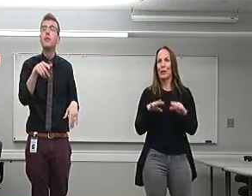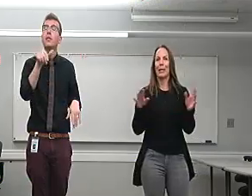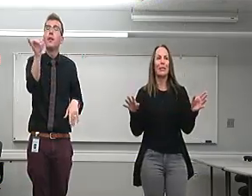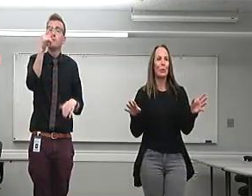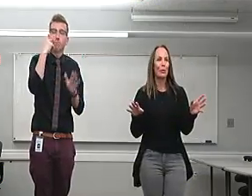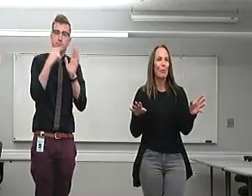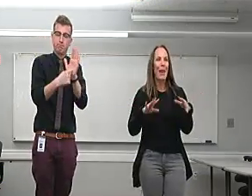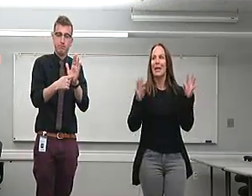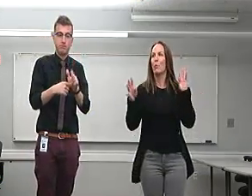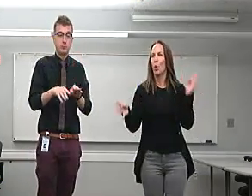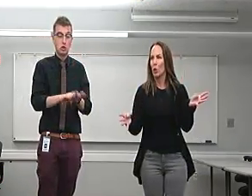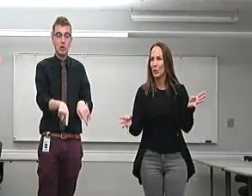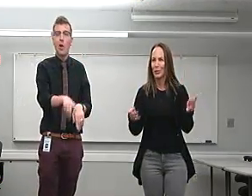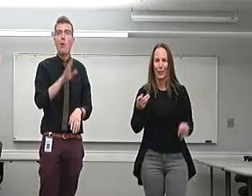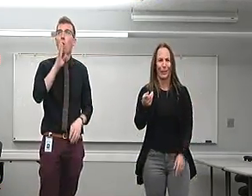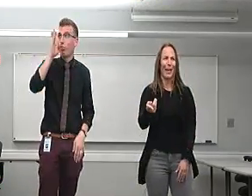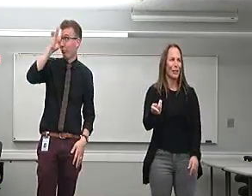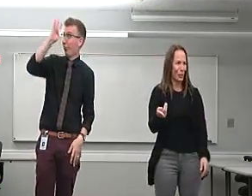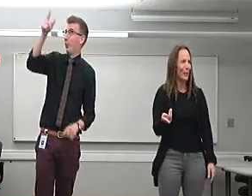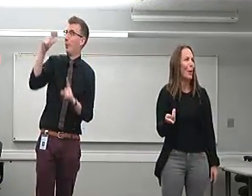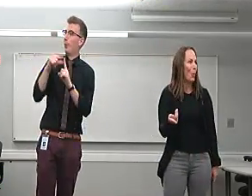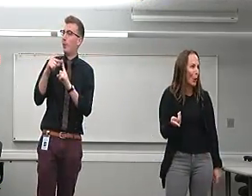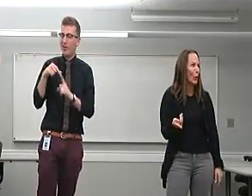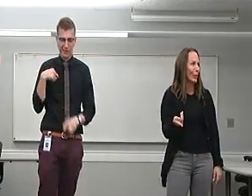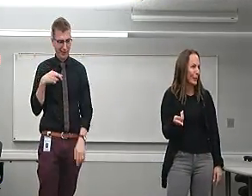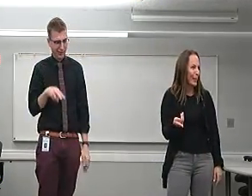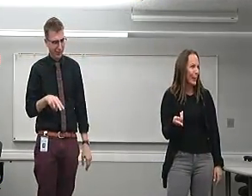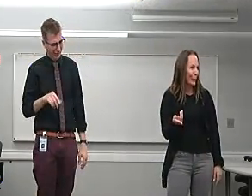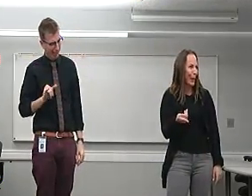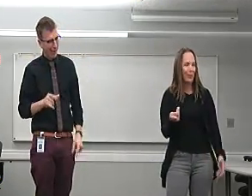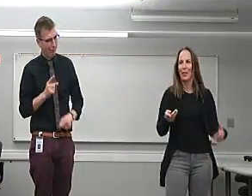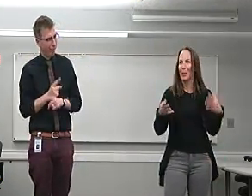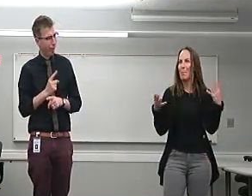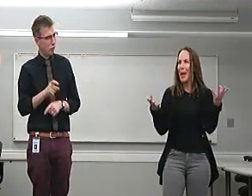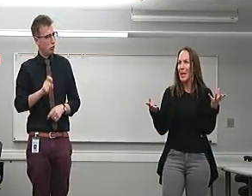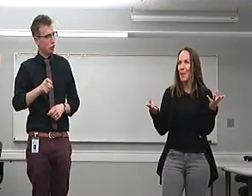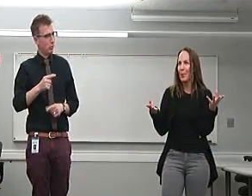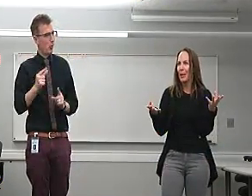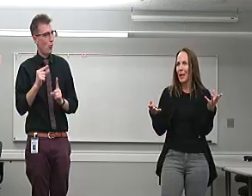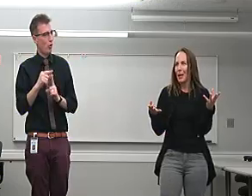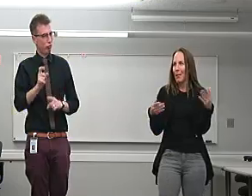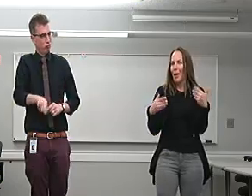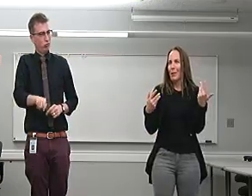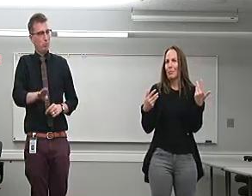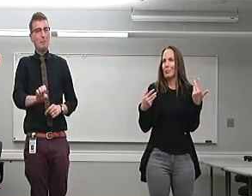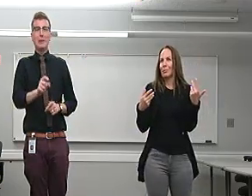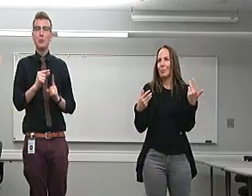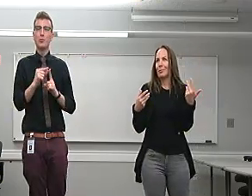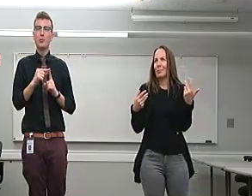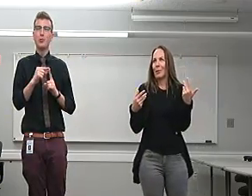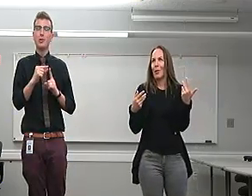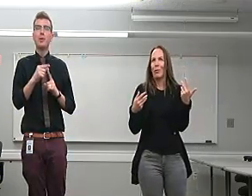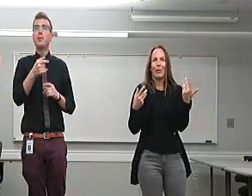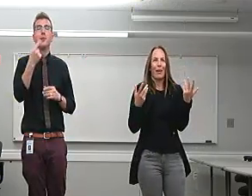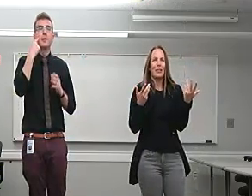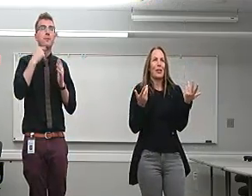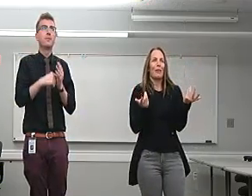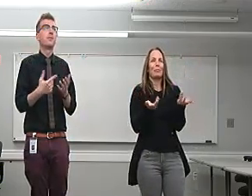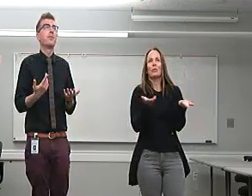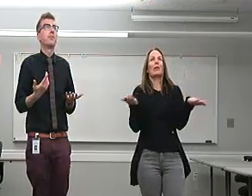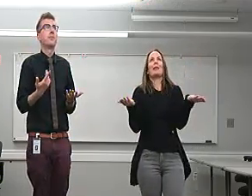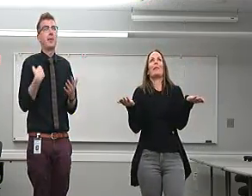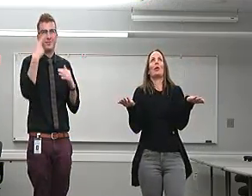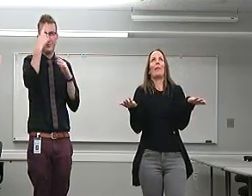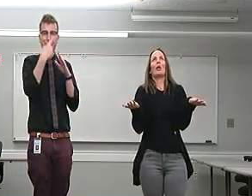up words, and you're like, that should be a word, right? If they'll, like, make up, I'm trying to think of a